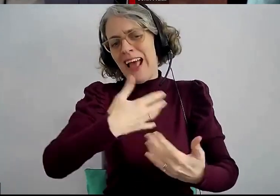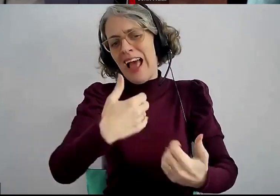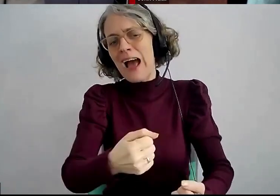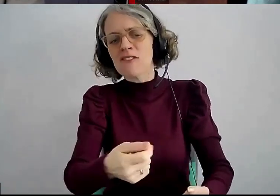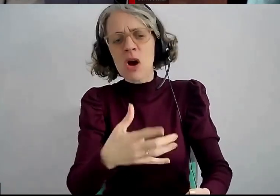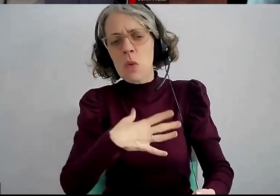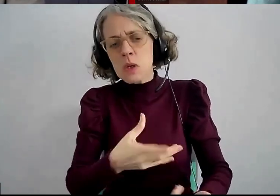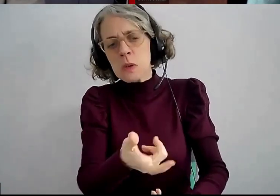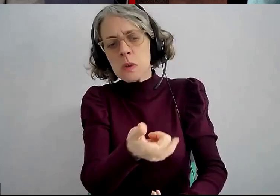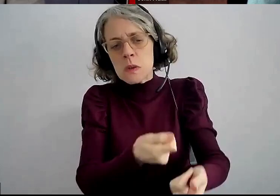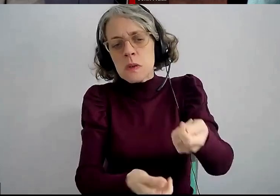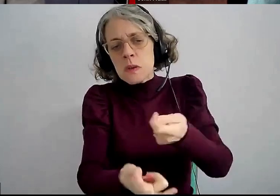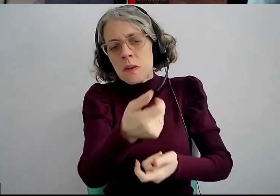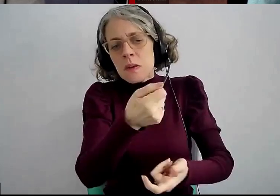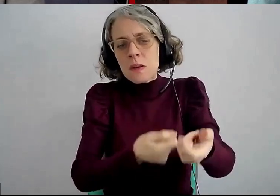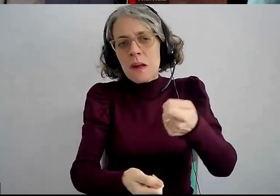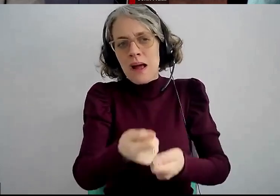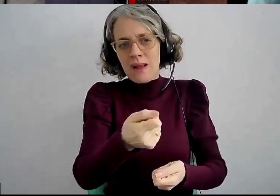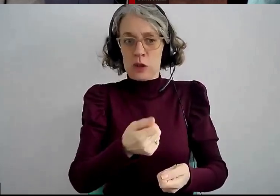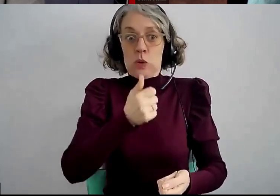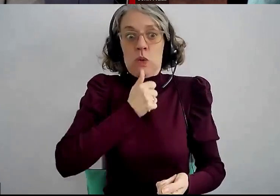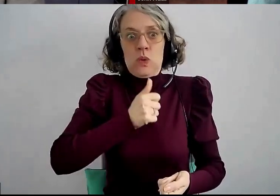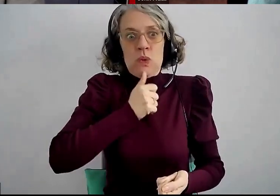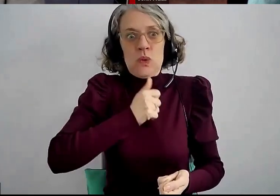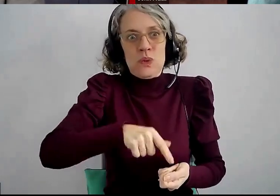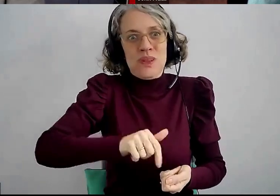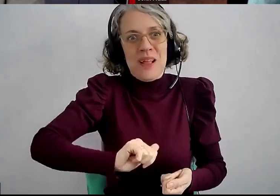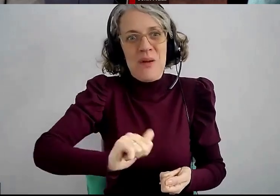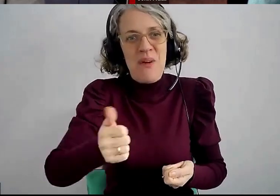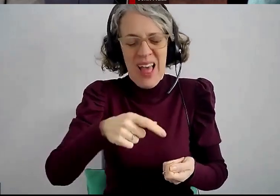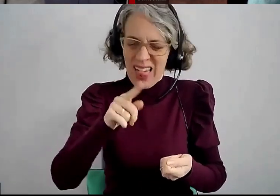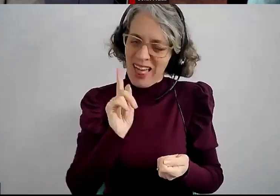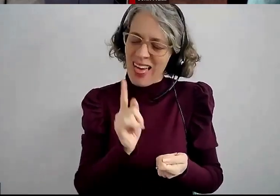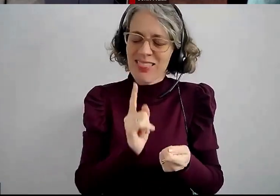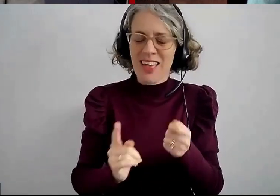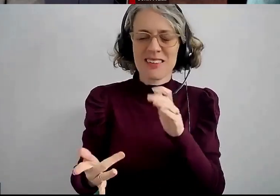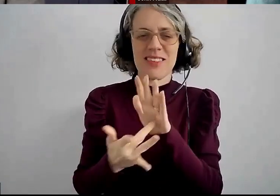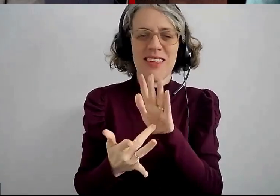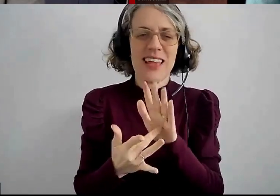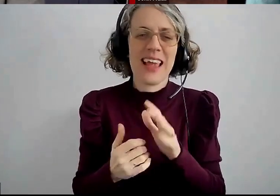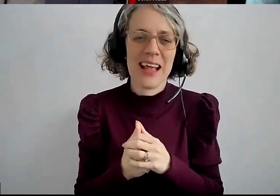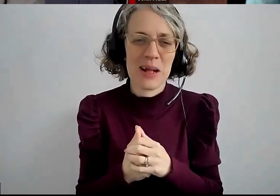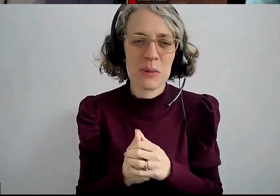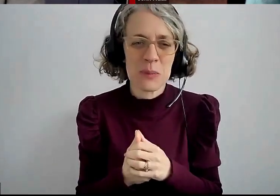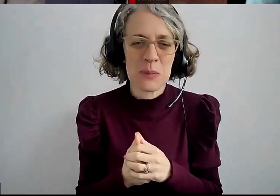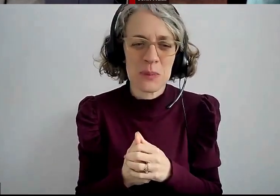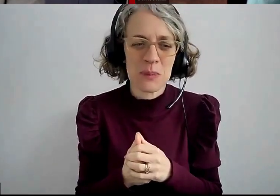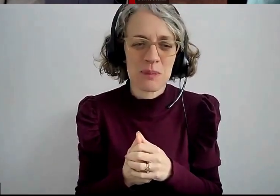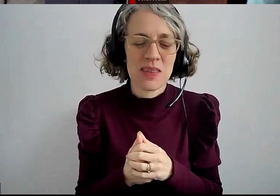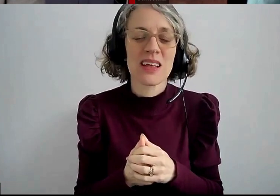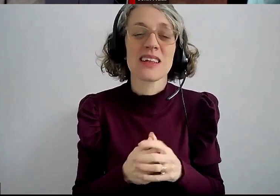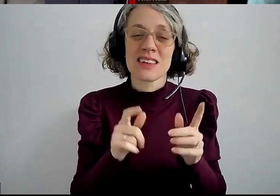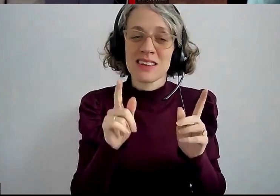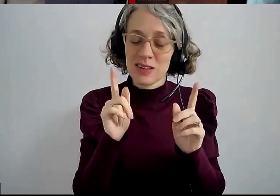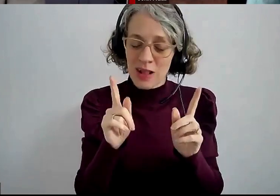to draw it out and put it to good use, that's the key. And it brings you